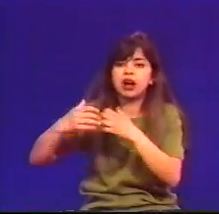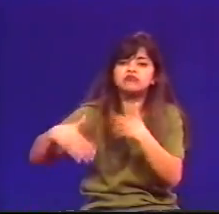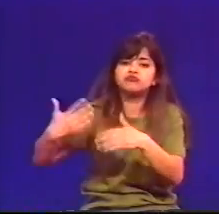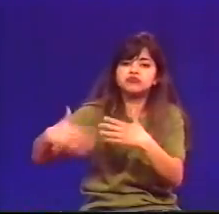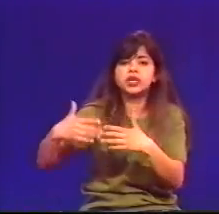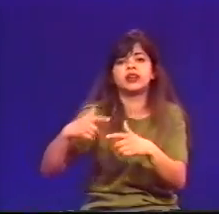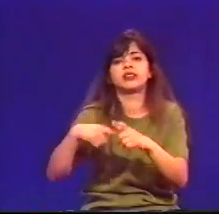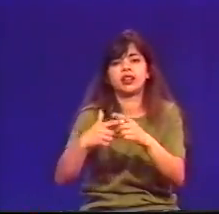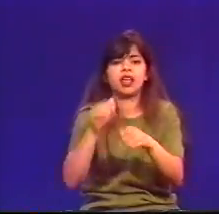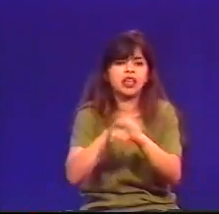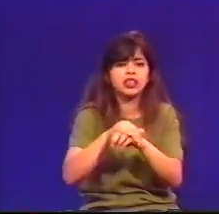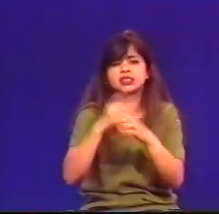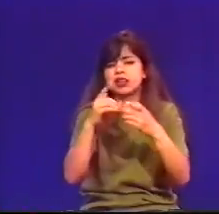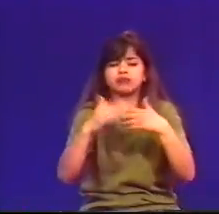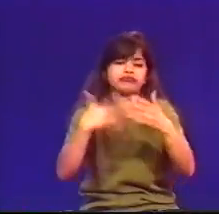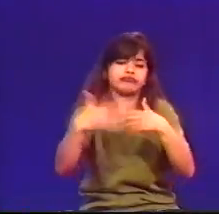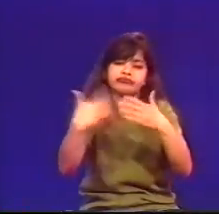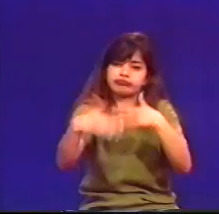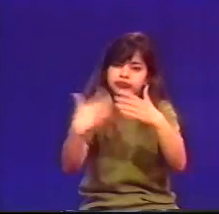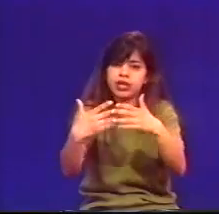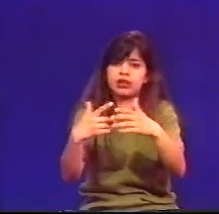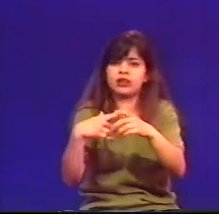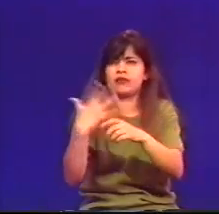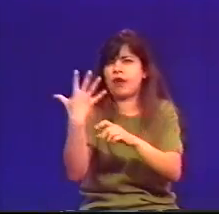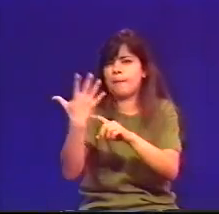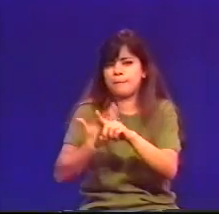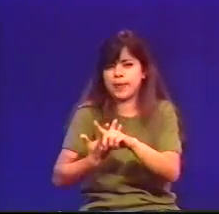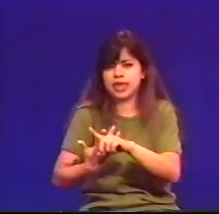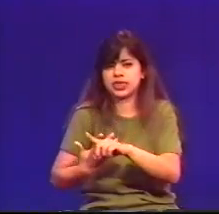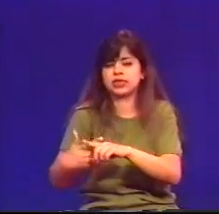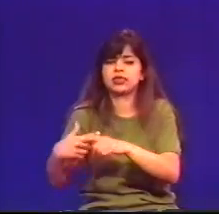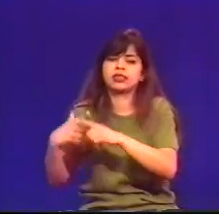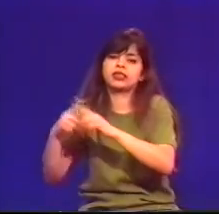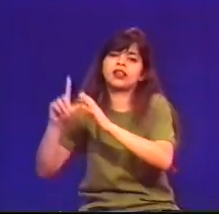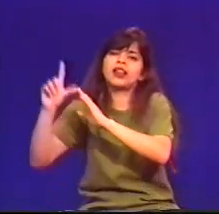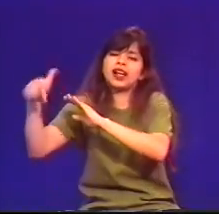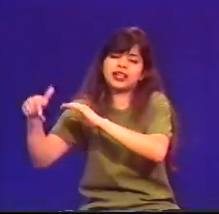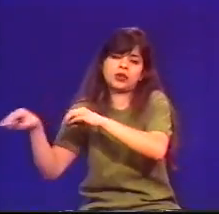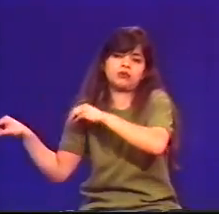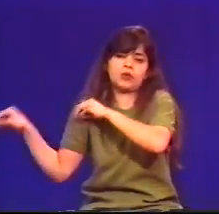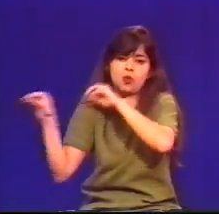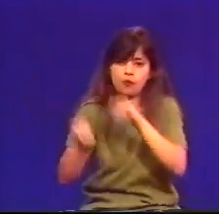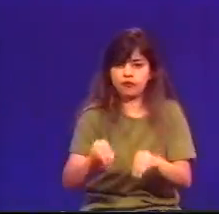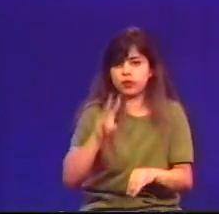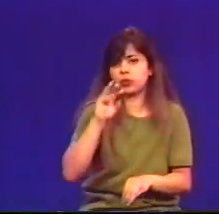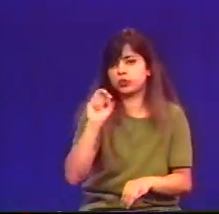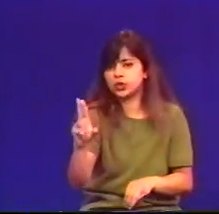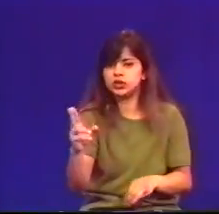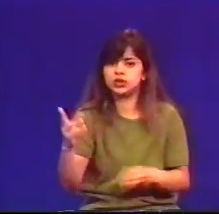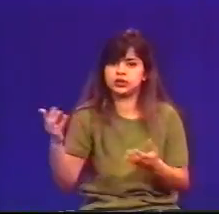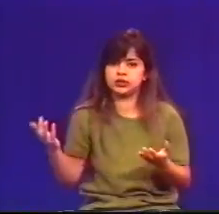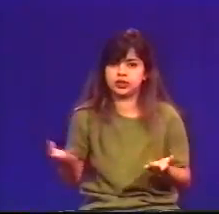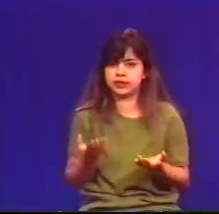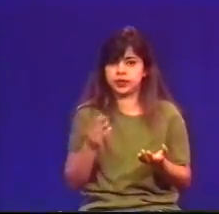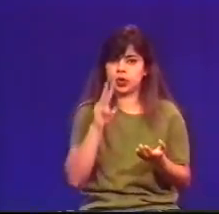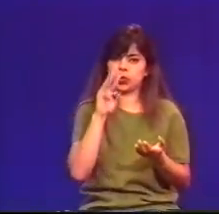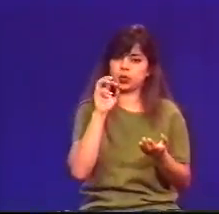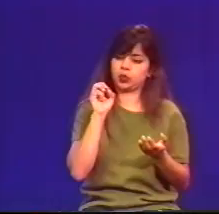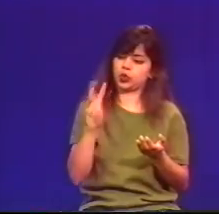that little bit of exposure to ASL, was fortunate because I was able to pick up ASL much more quickly than I think I would have otherwise been able to. After